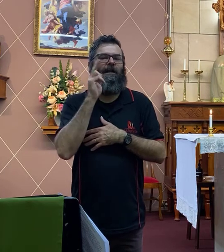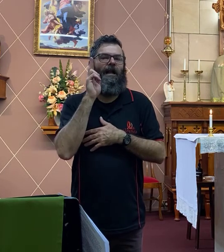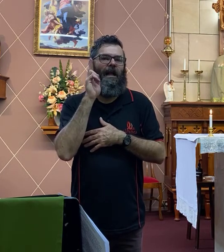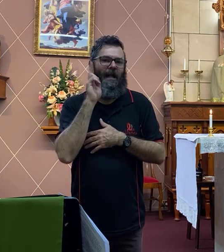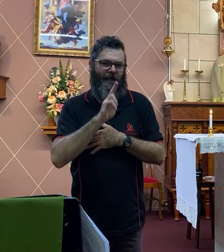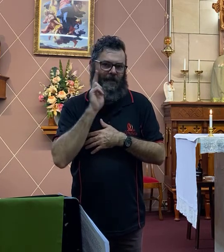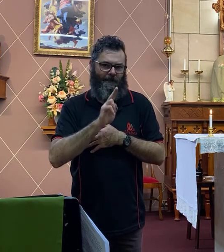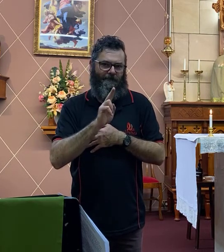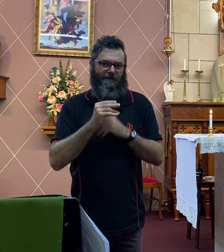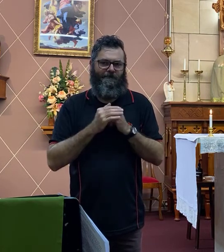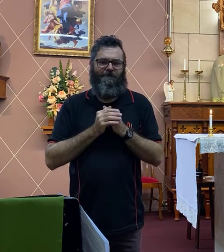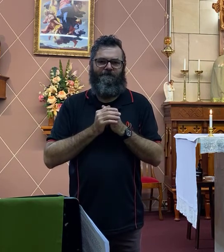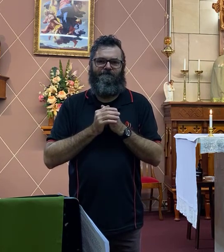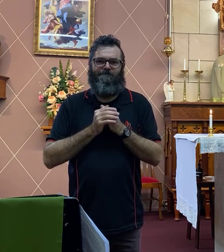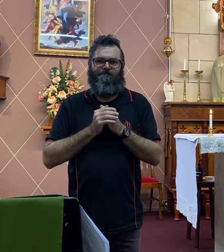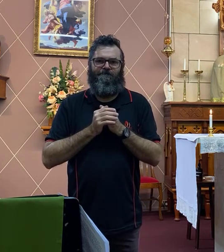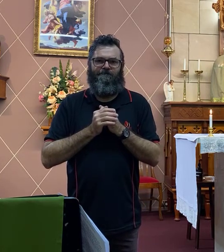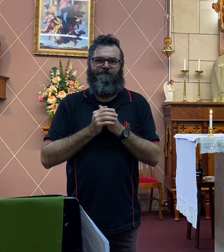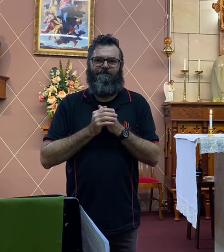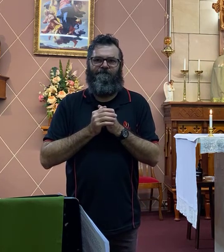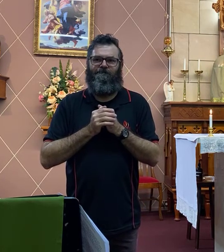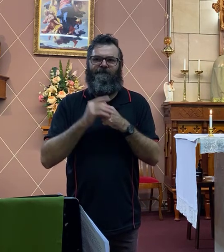the extra rules that would be made.